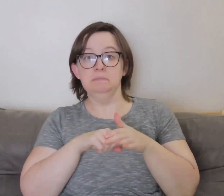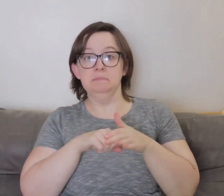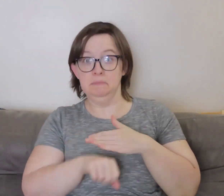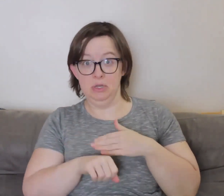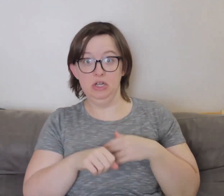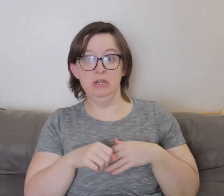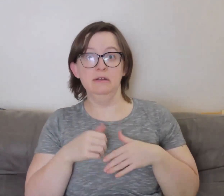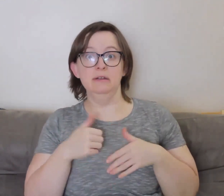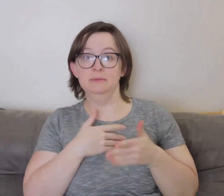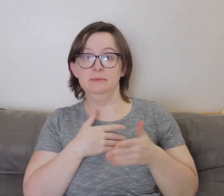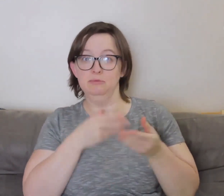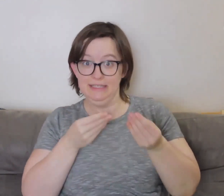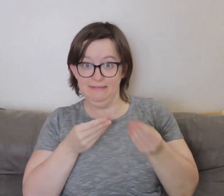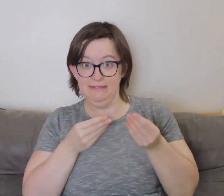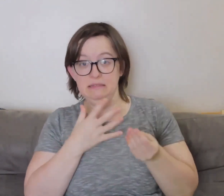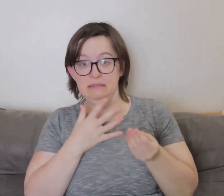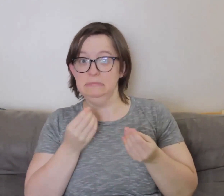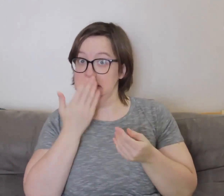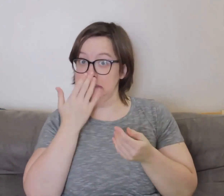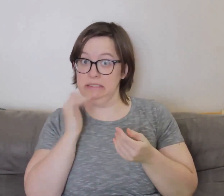co-occur with other diagnoses.